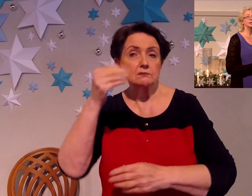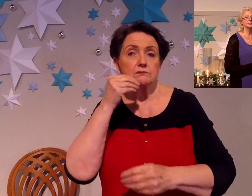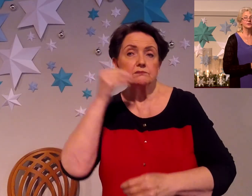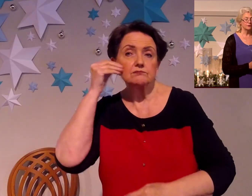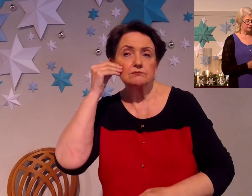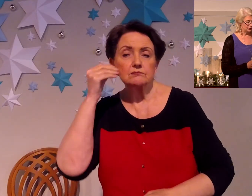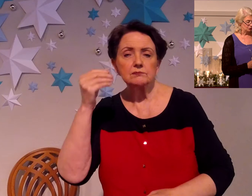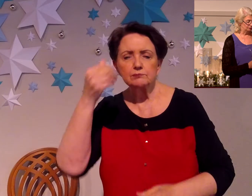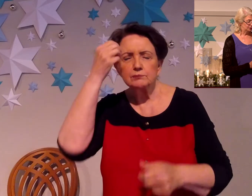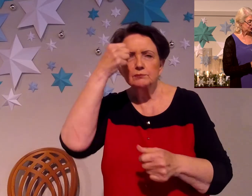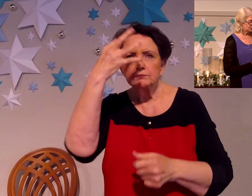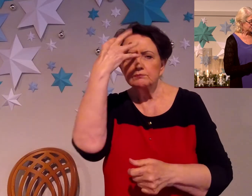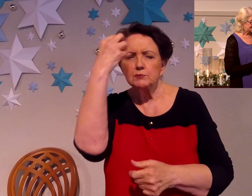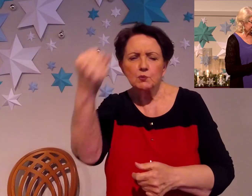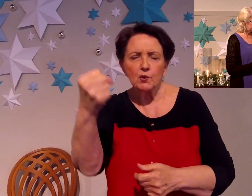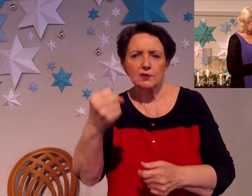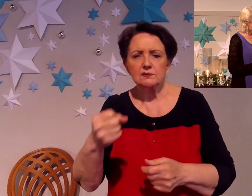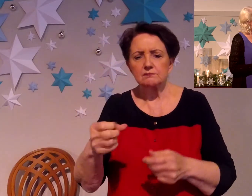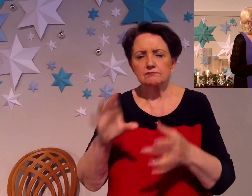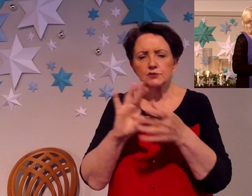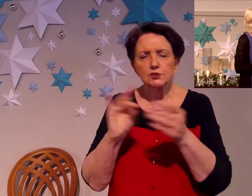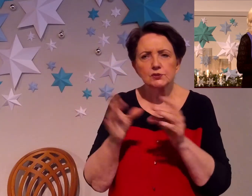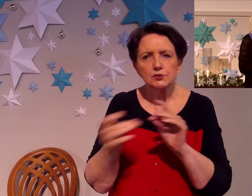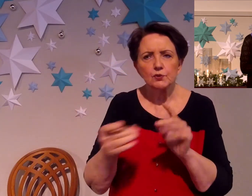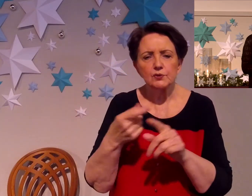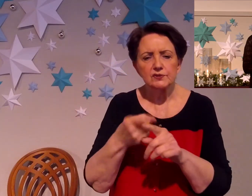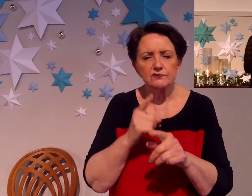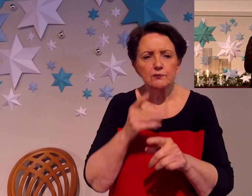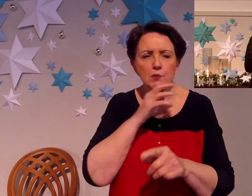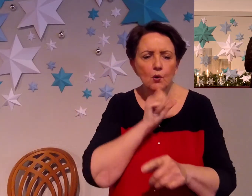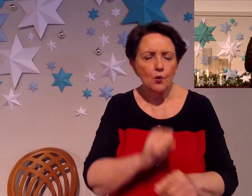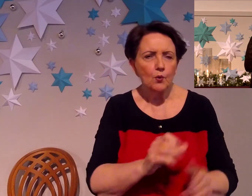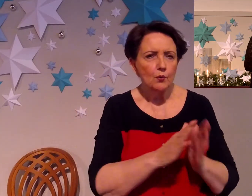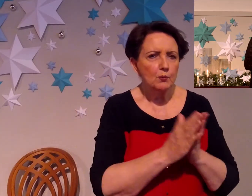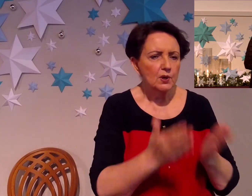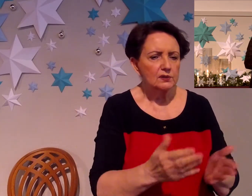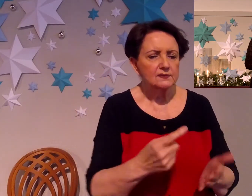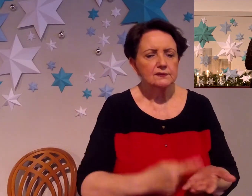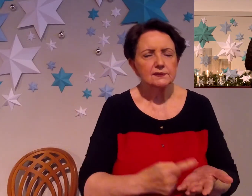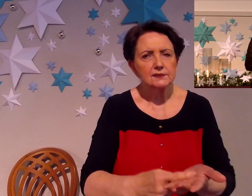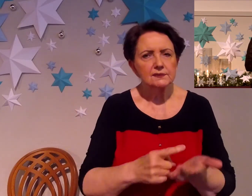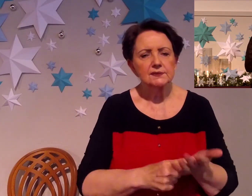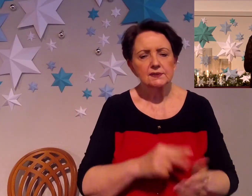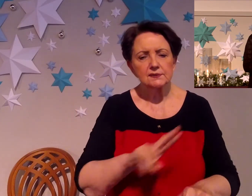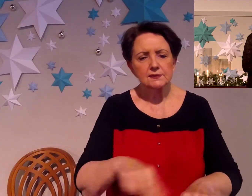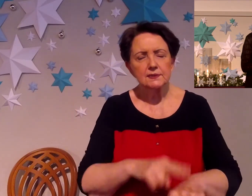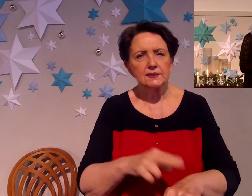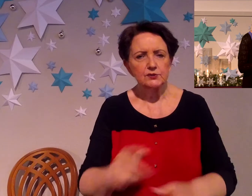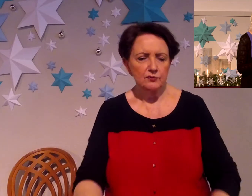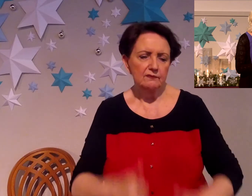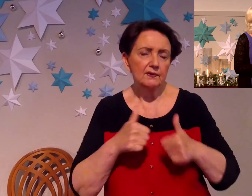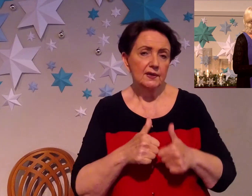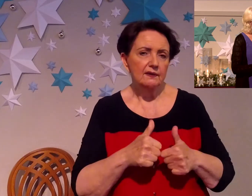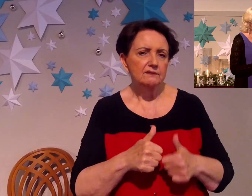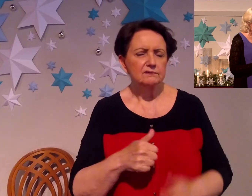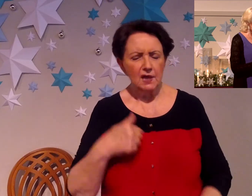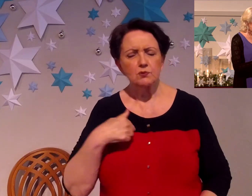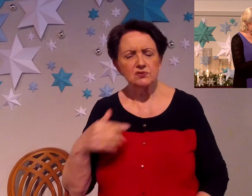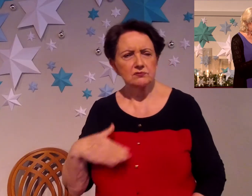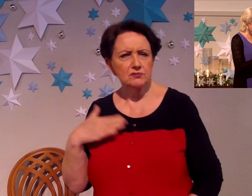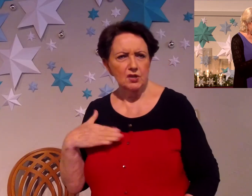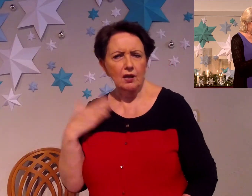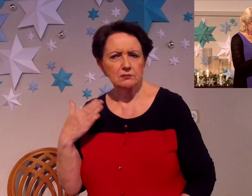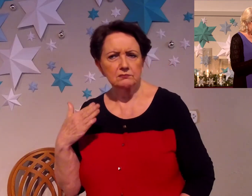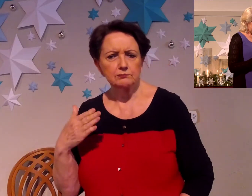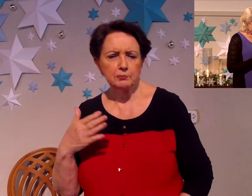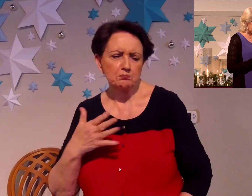memorizing phrases from his old books and discussing the nature of life. I was quite young then, no more than 5 or